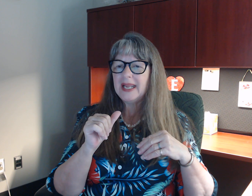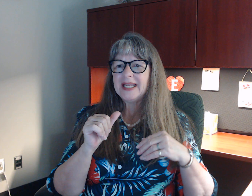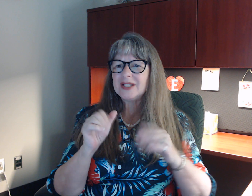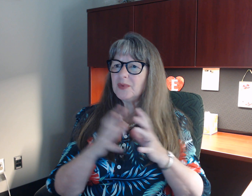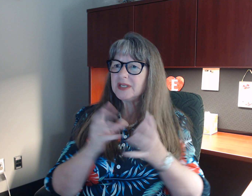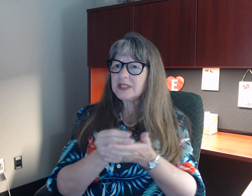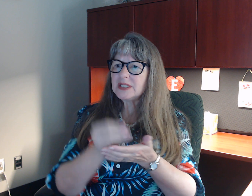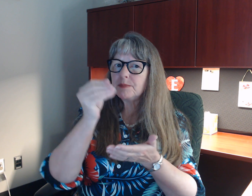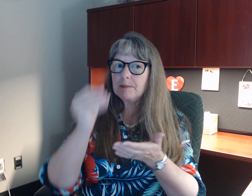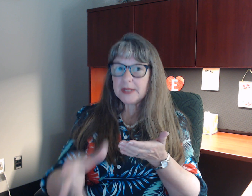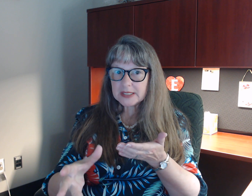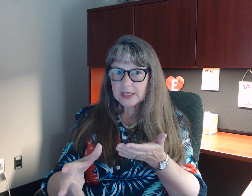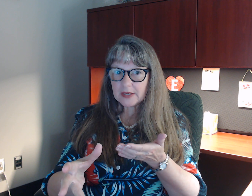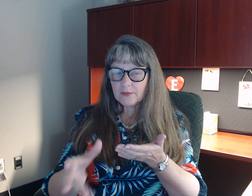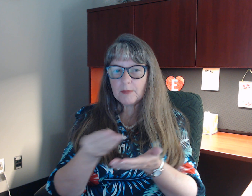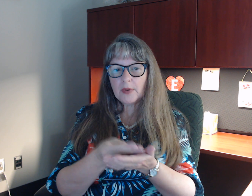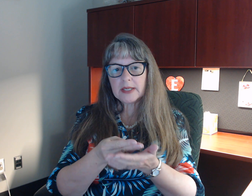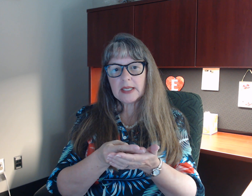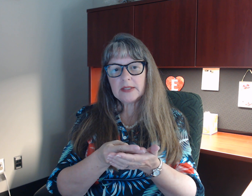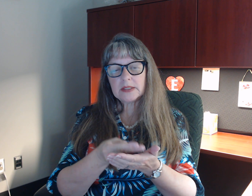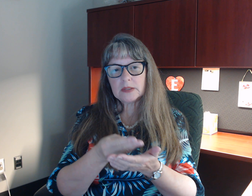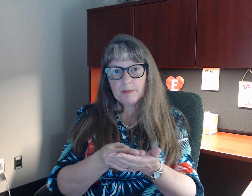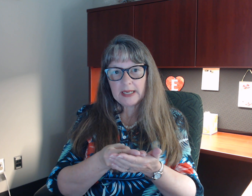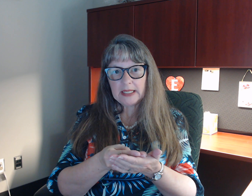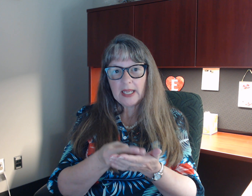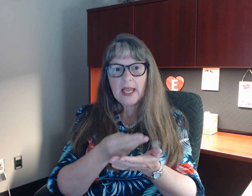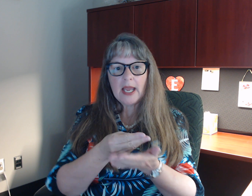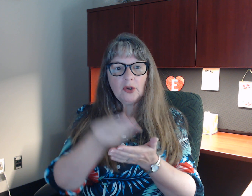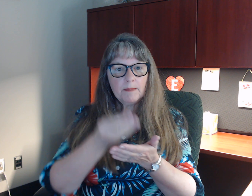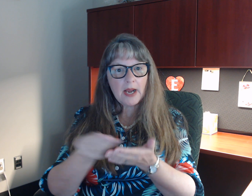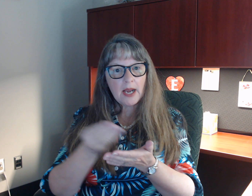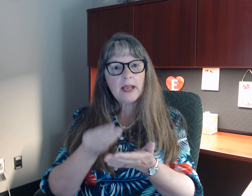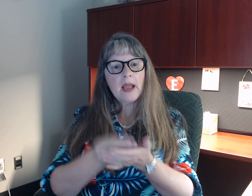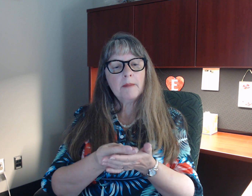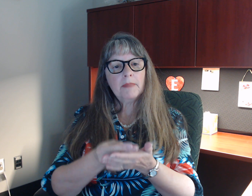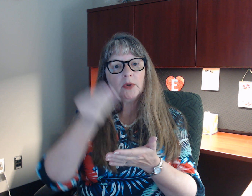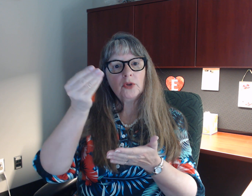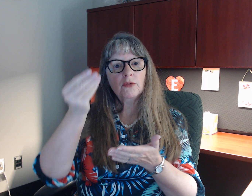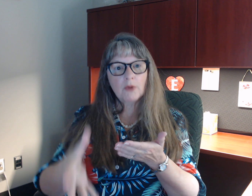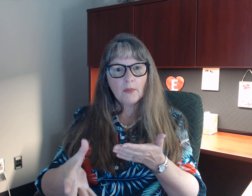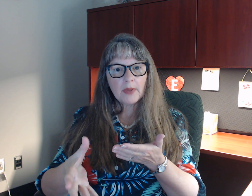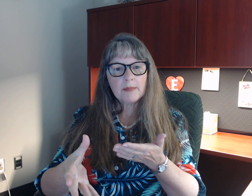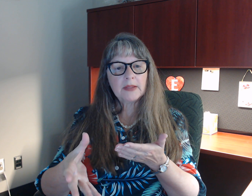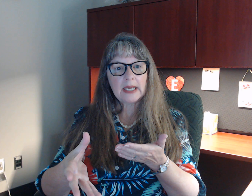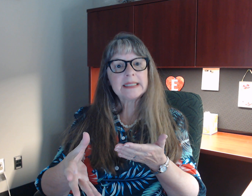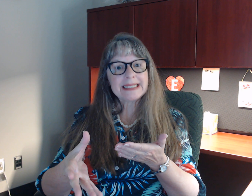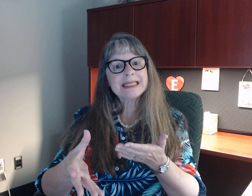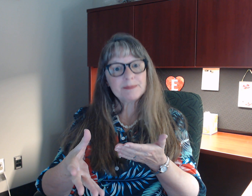so expensive. Remember, I said this is money and you buy, but when you throw it up like that, it's